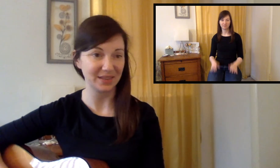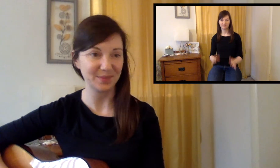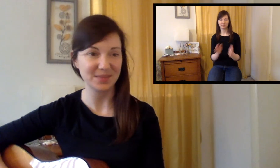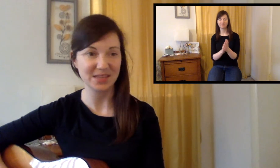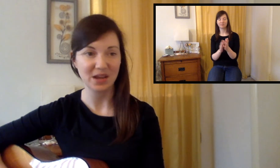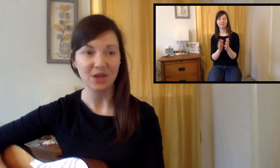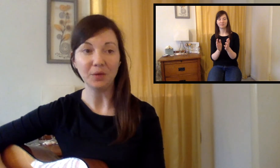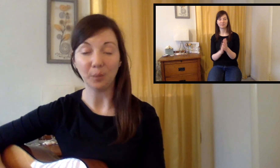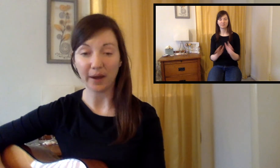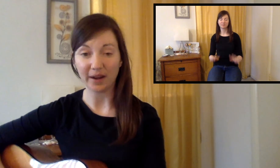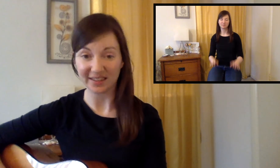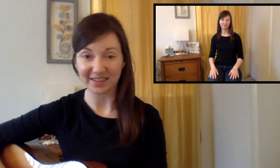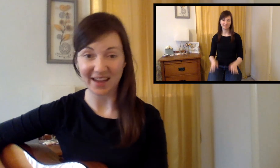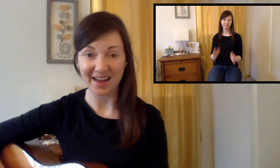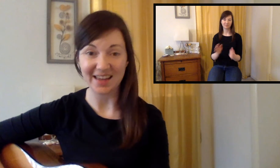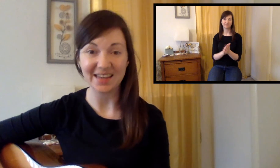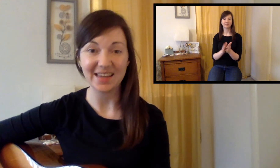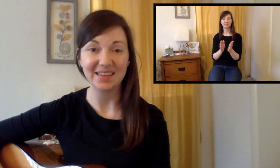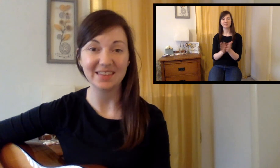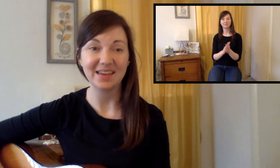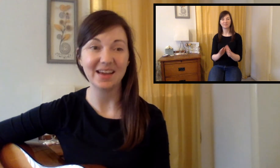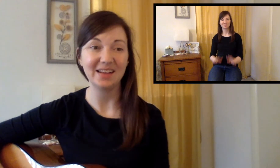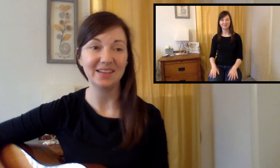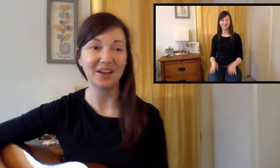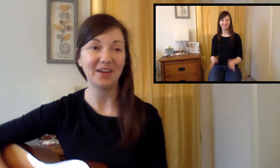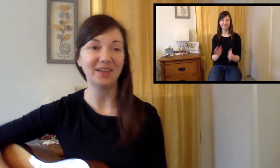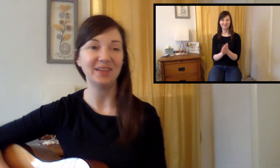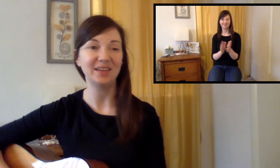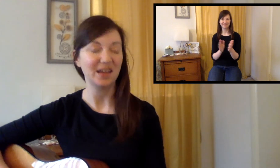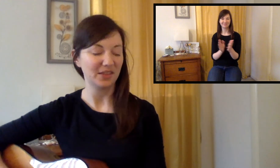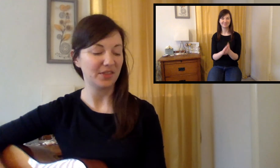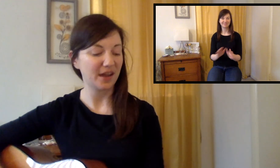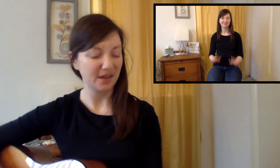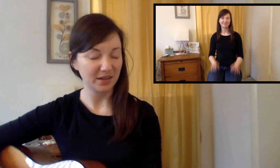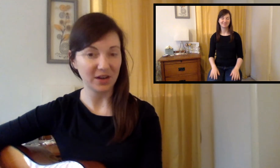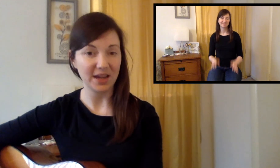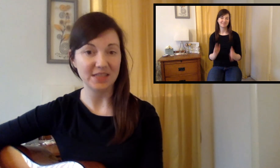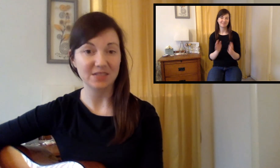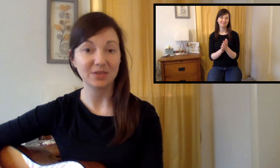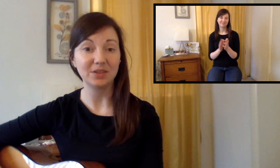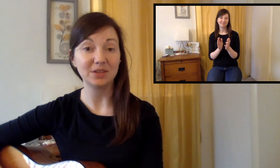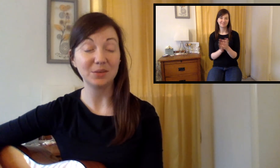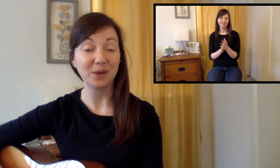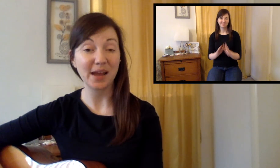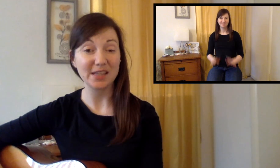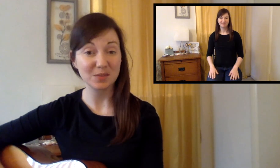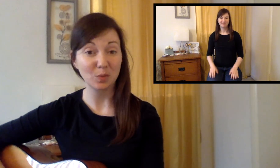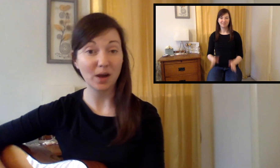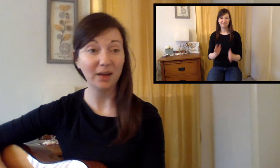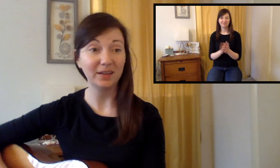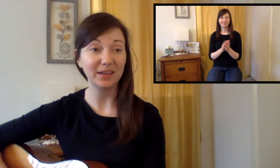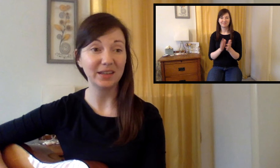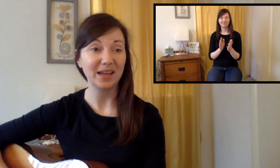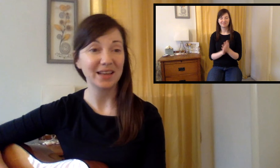streams, where glideth along the graceful white swan, like